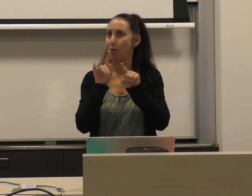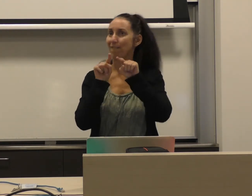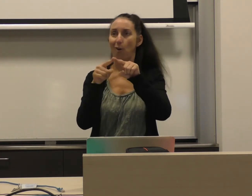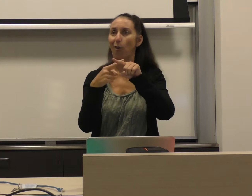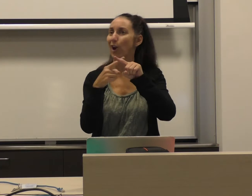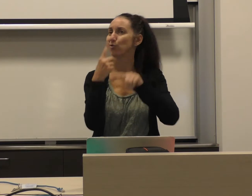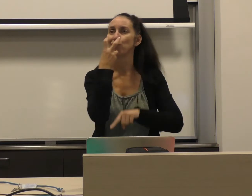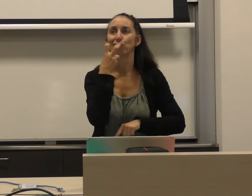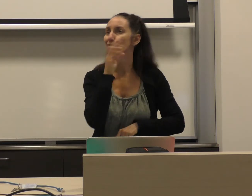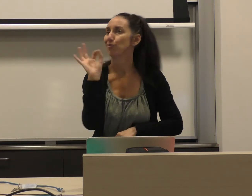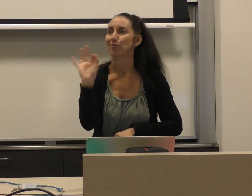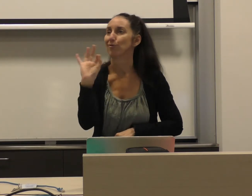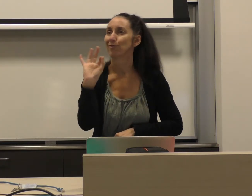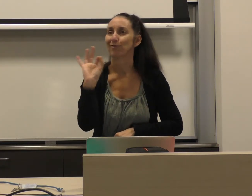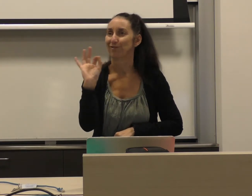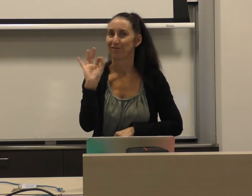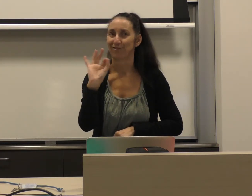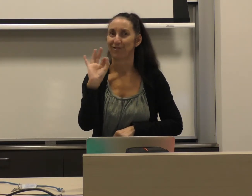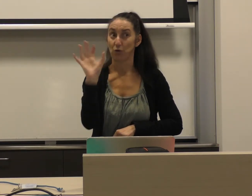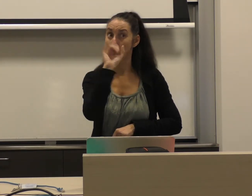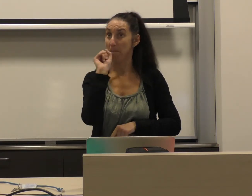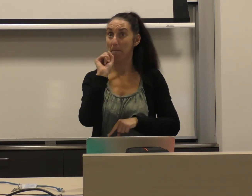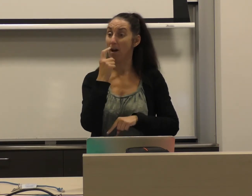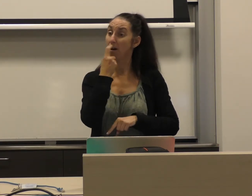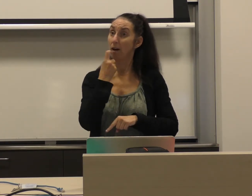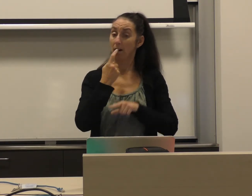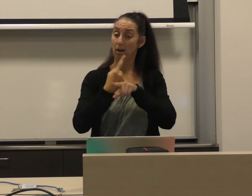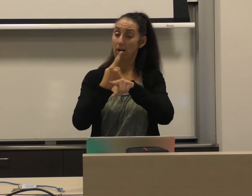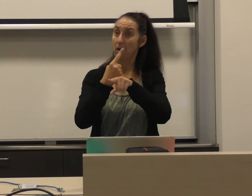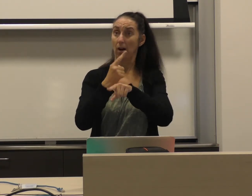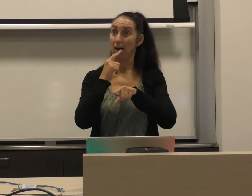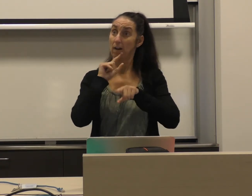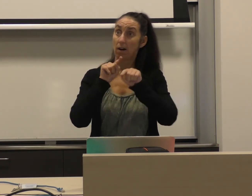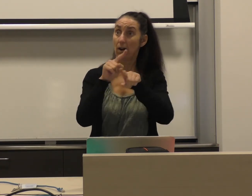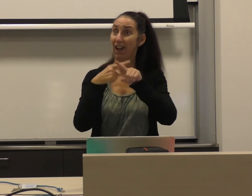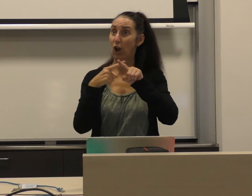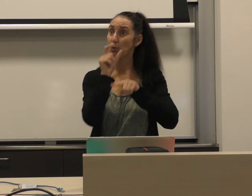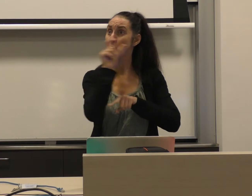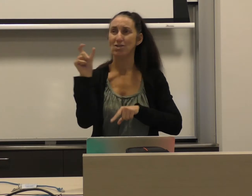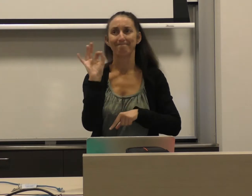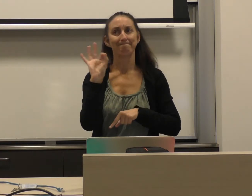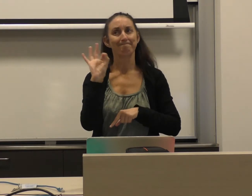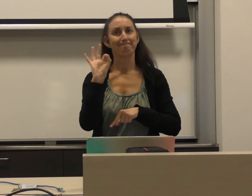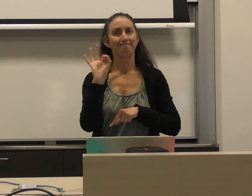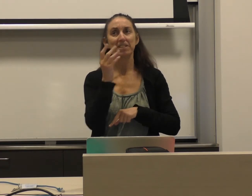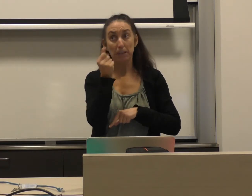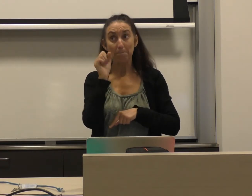And those lip patterns and movements are not English based. They don't follow